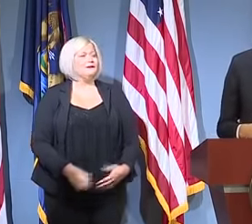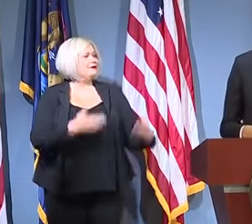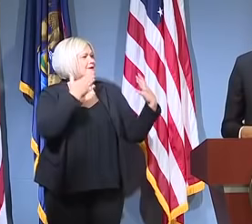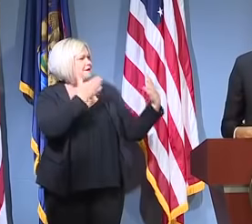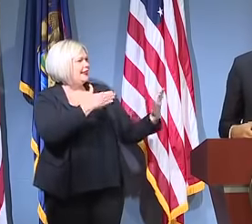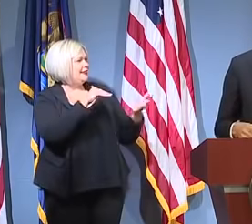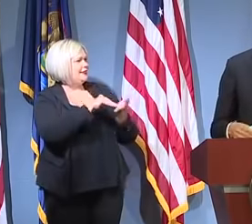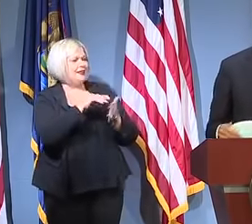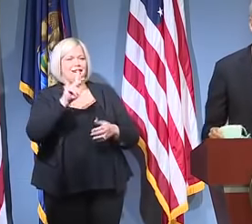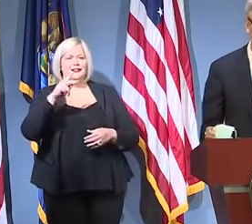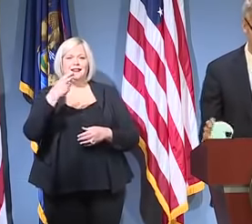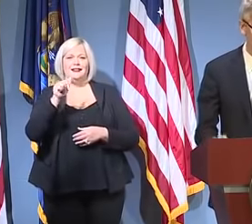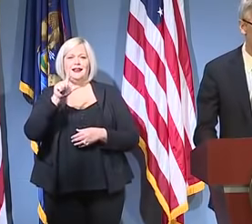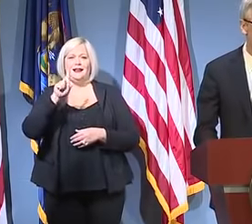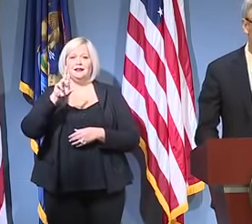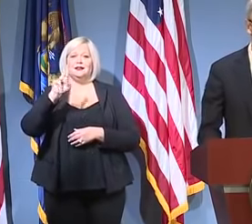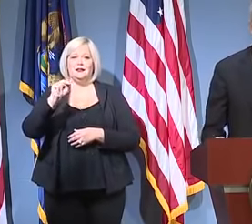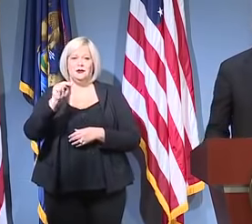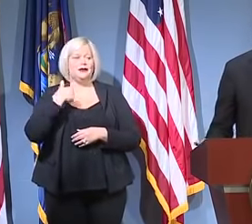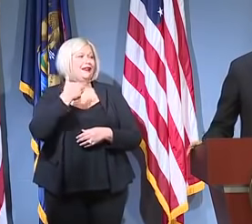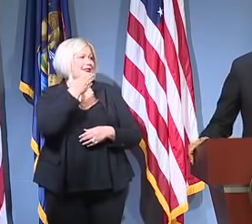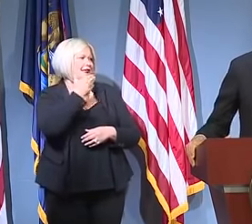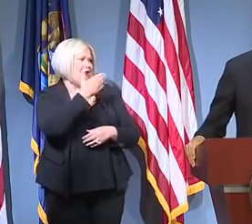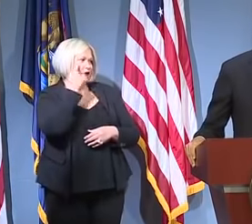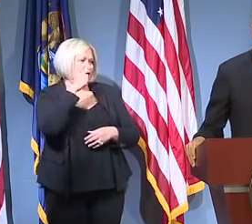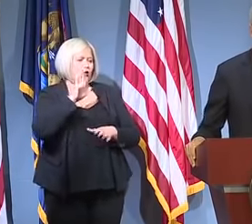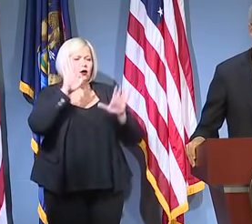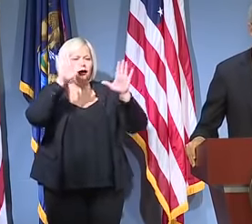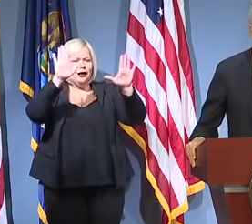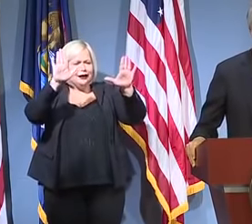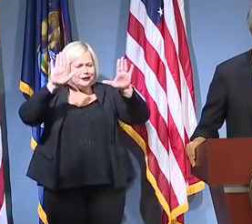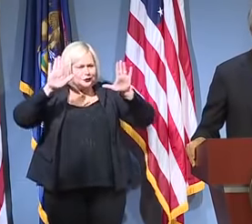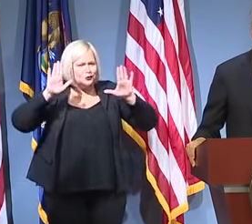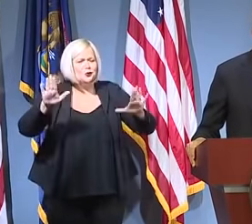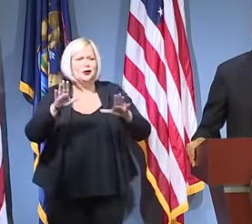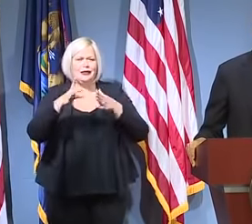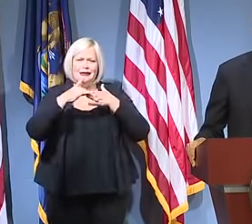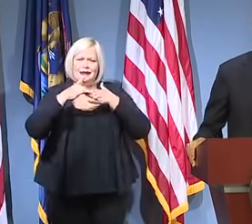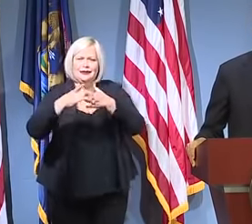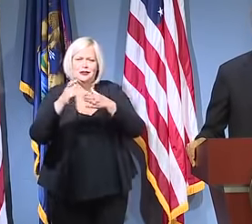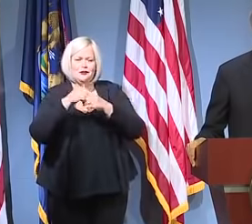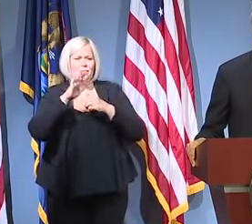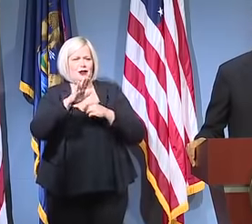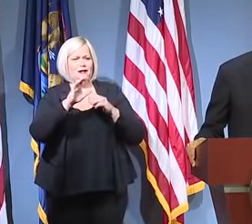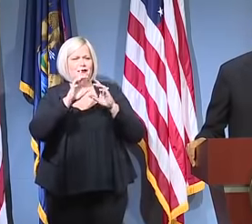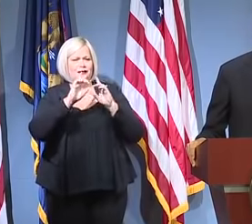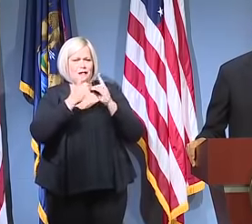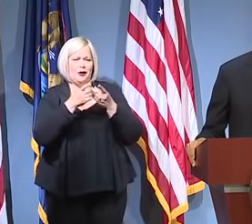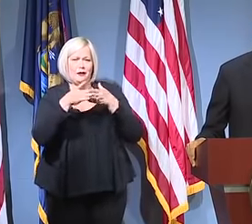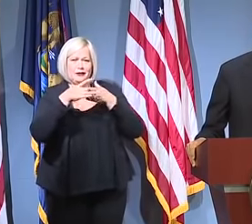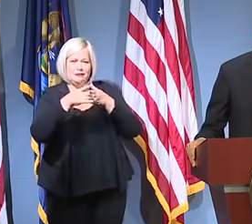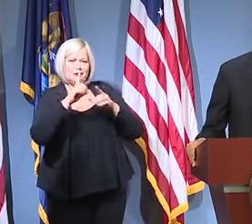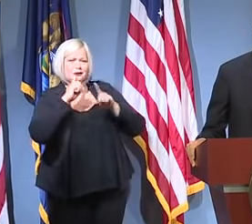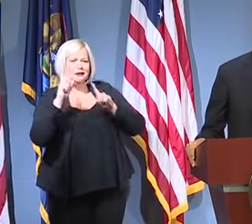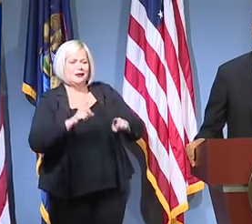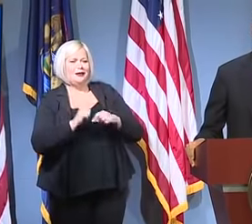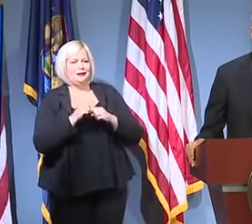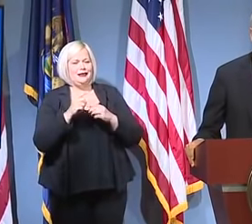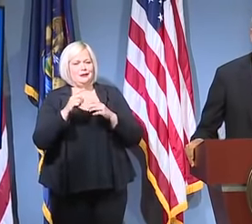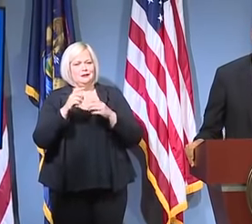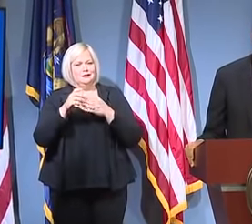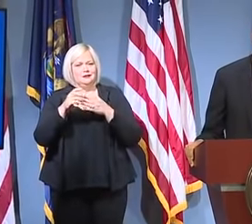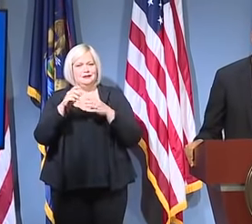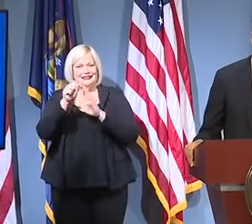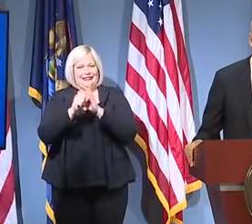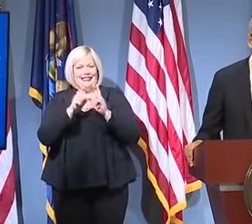Thank you, Dr. Caldoun, and thank you for your extraordinary leadership of the department's response and the state's response. Thank you, Governor Whitmer and